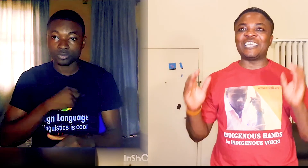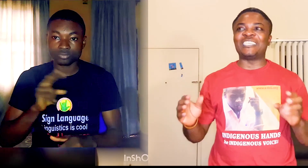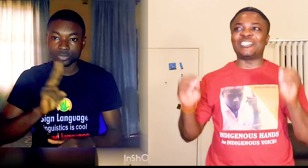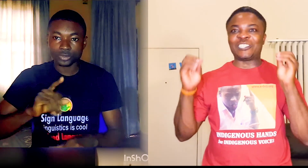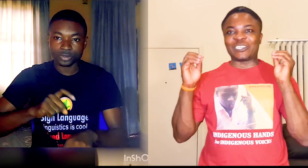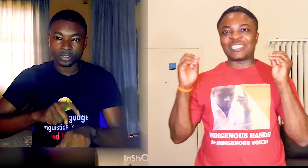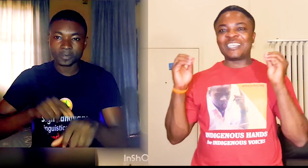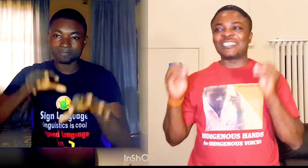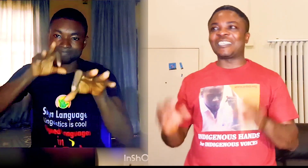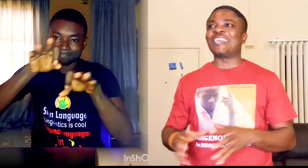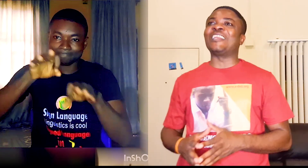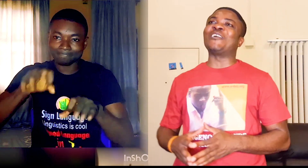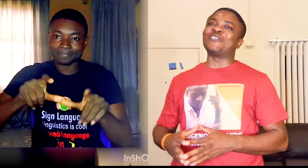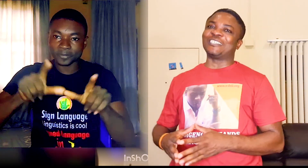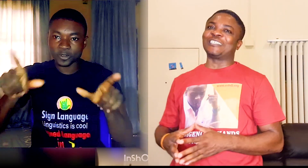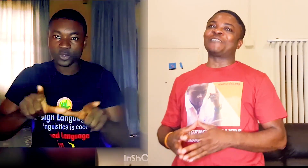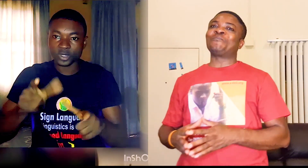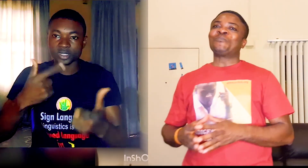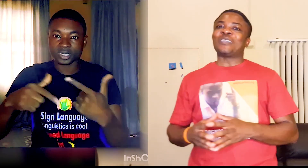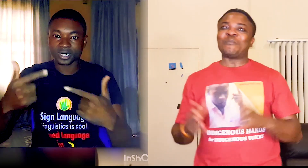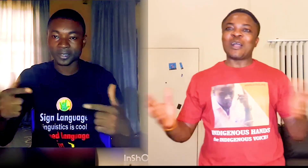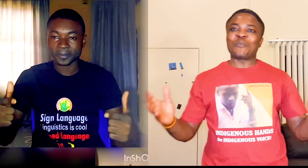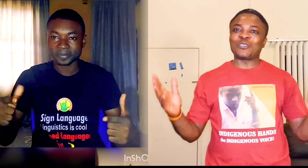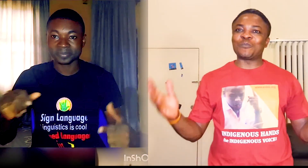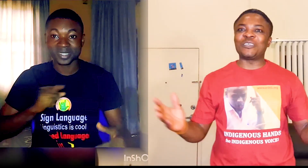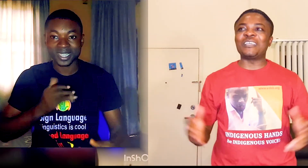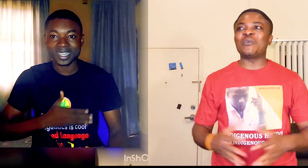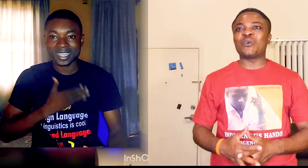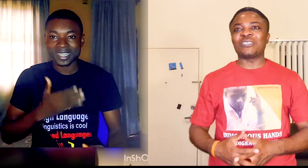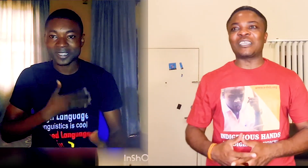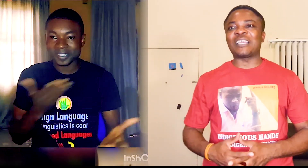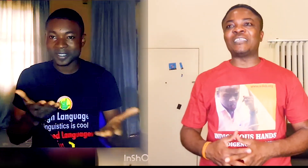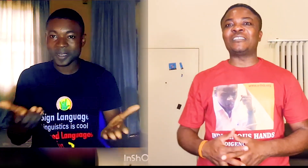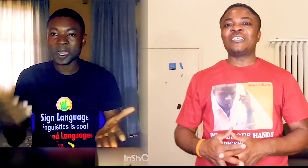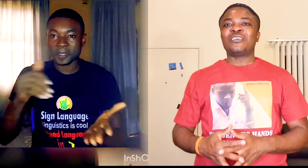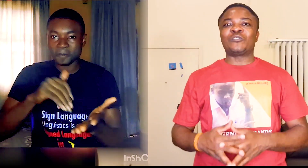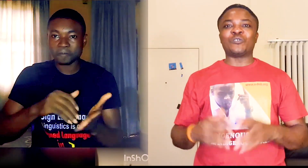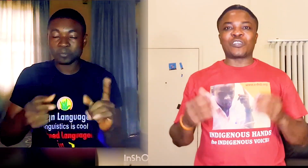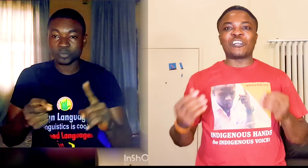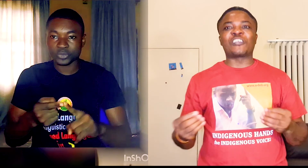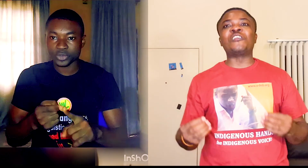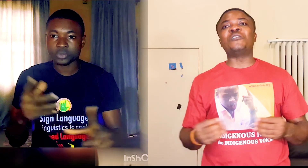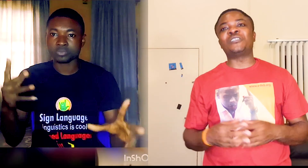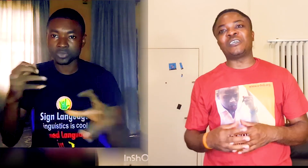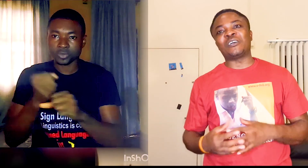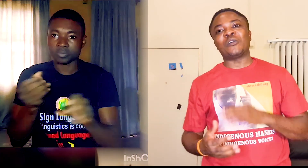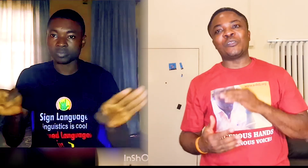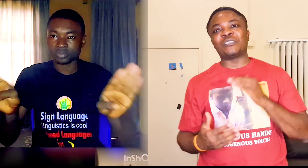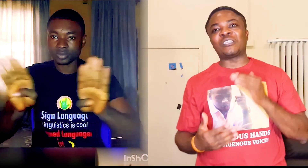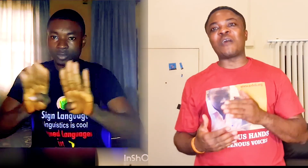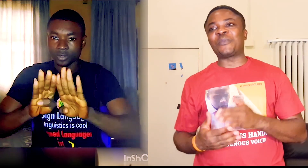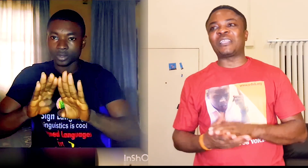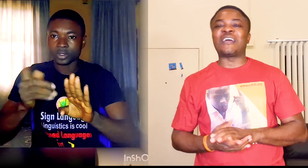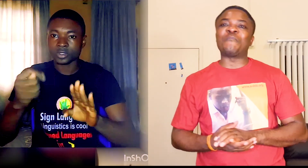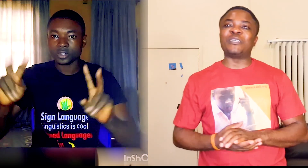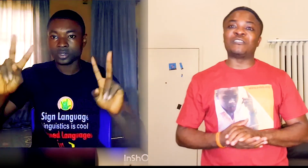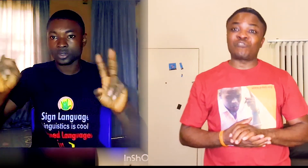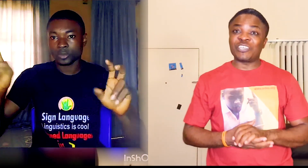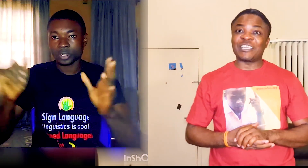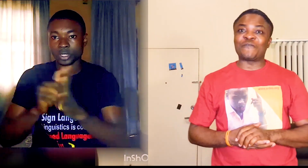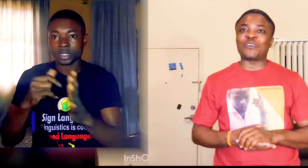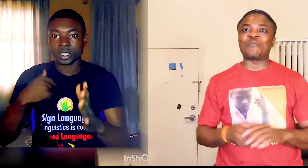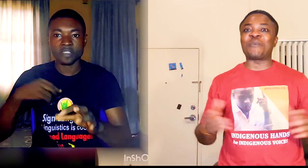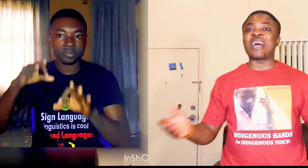dissecting Indigenous sign languages. I'm happy to be here once again to conclude on the topic that I've